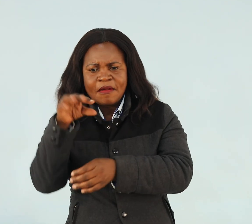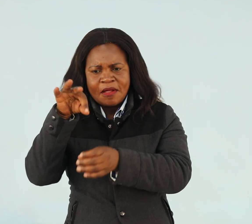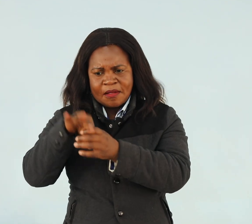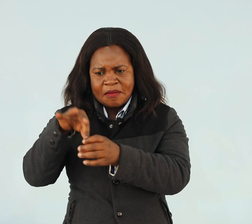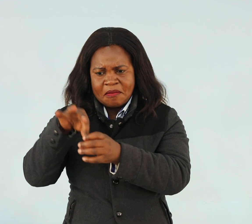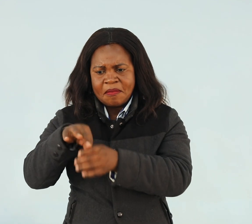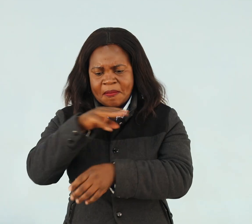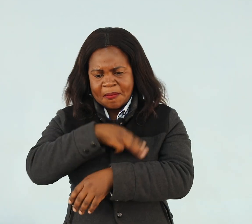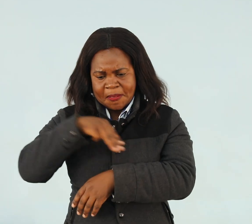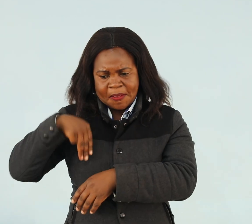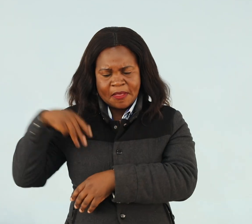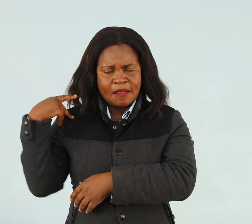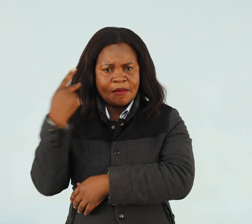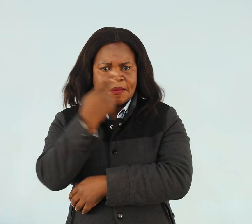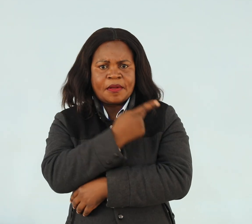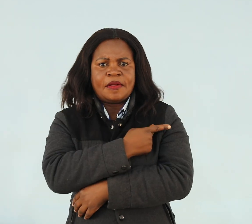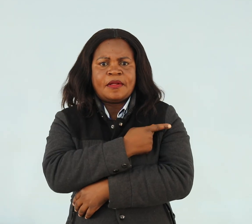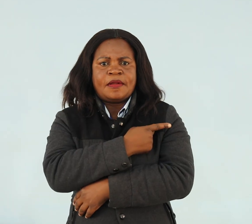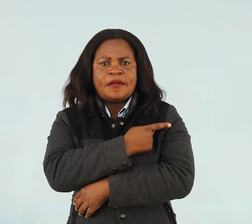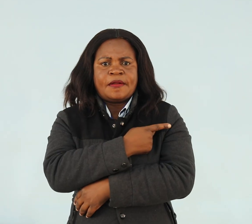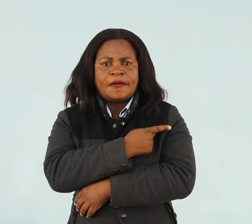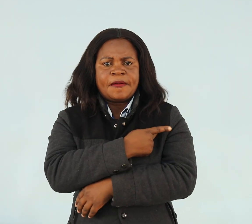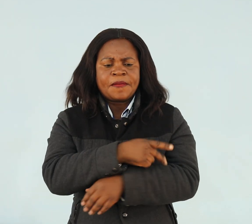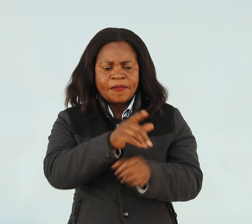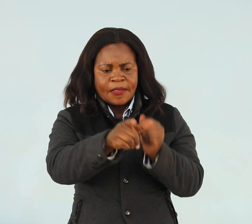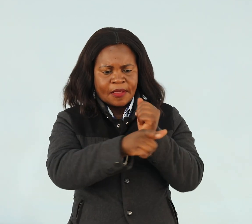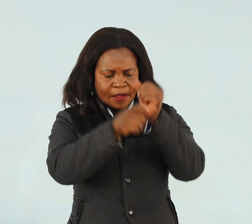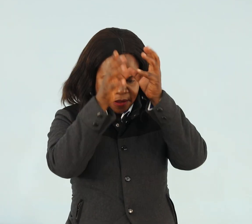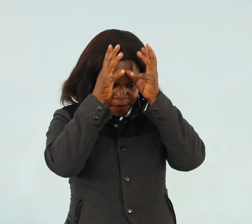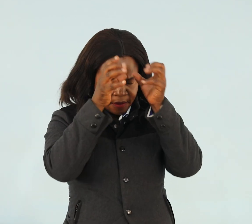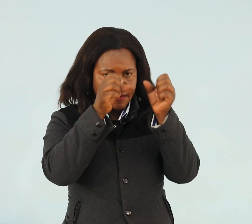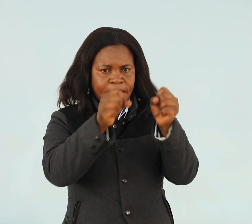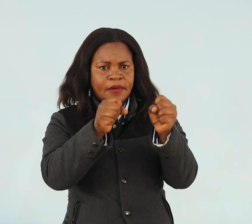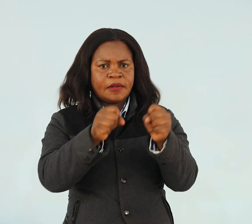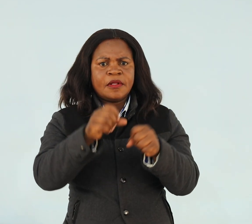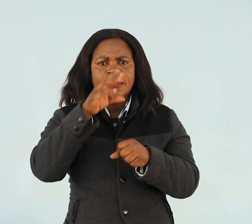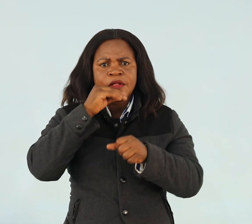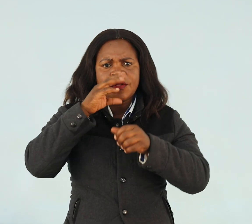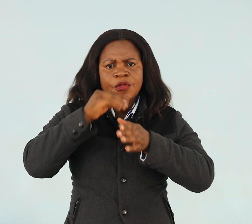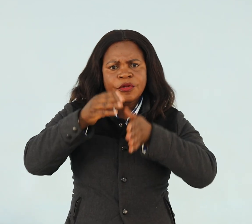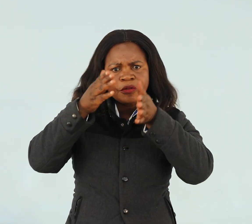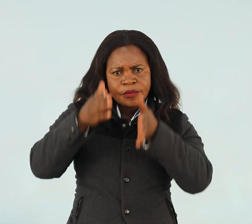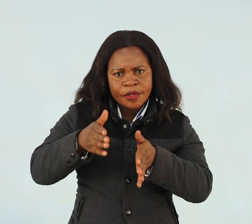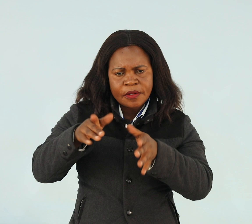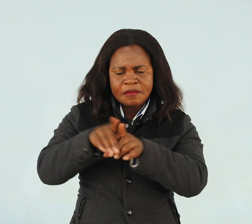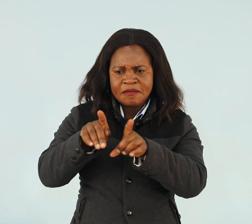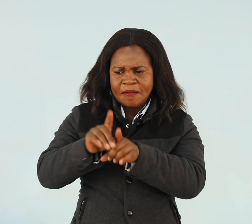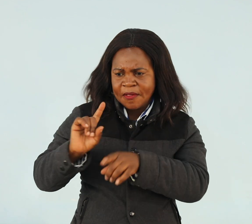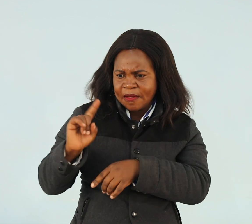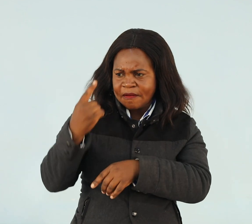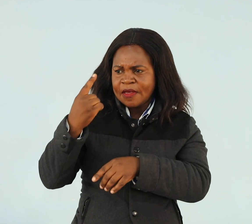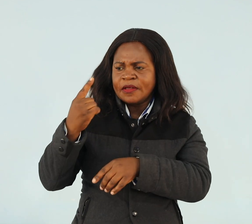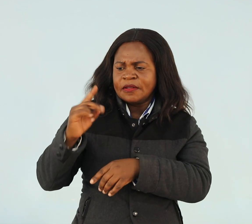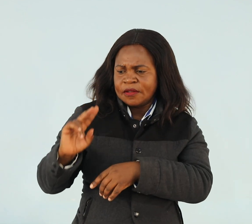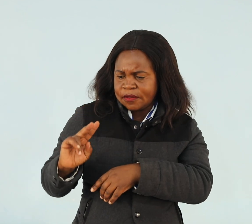of Parliament, the Vice President, the Speaker, and the first and second Deputy